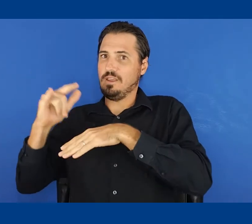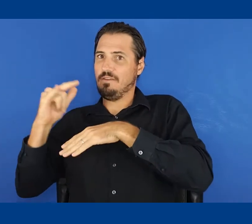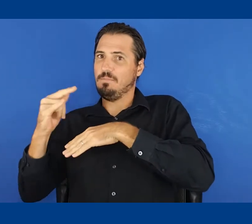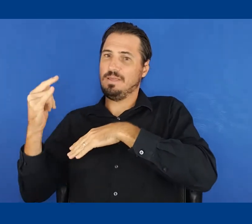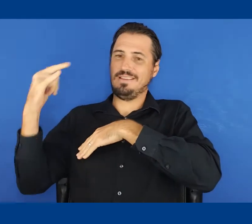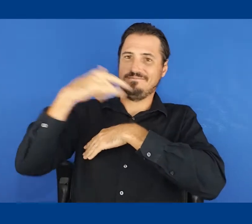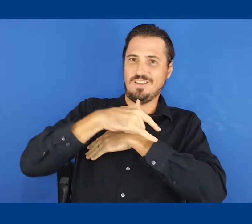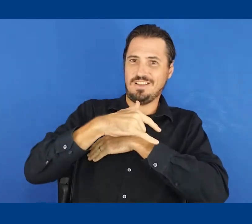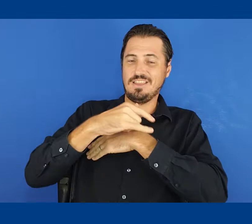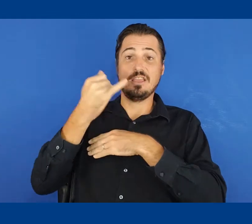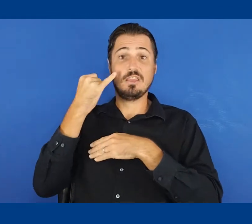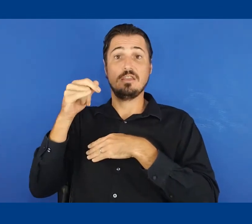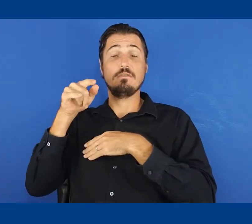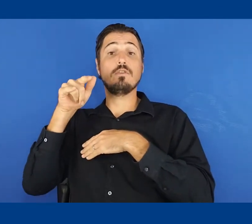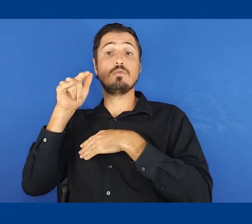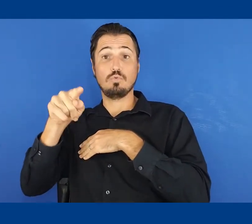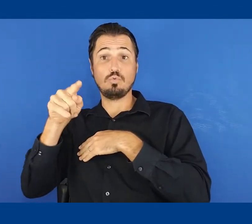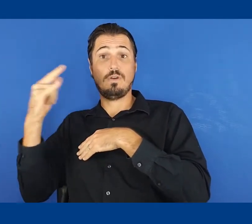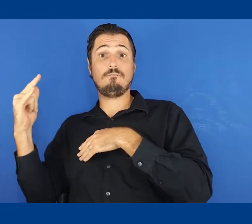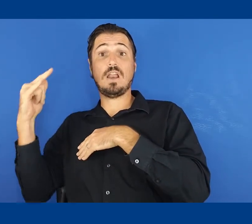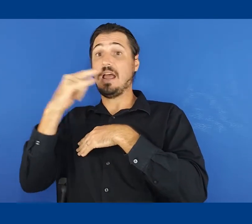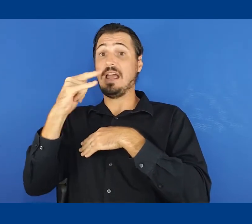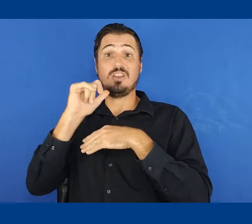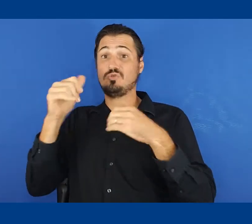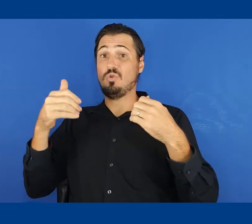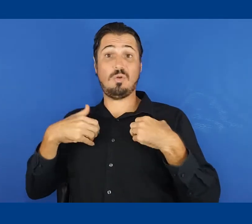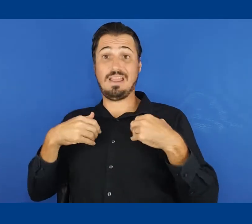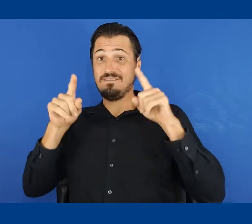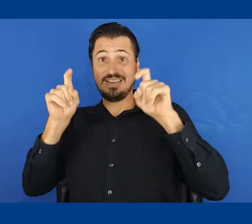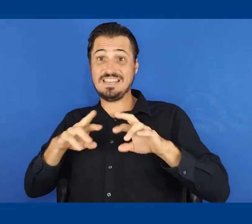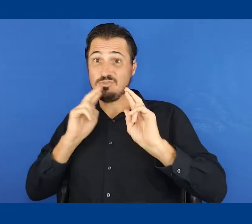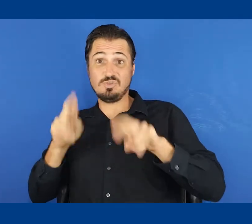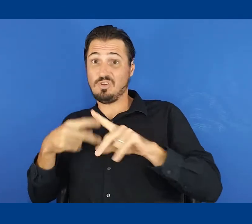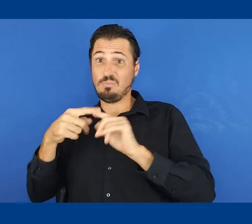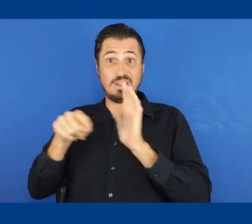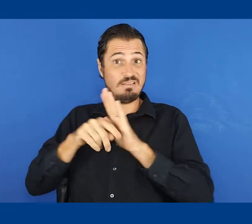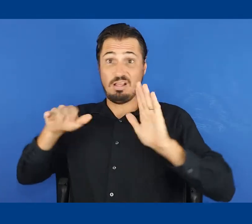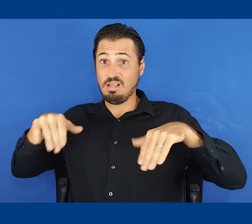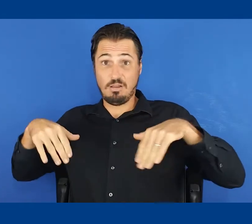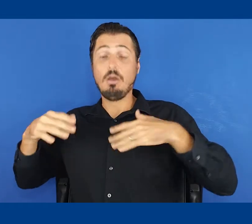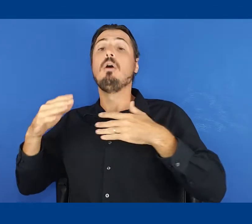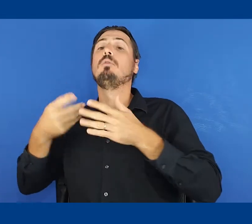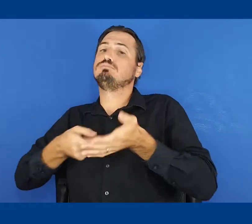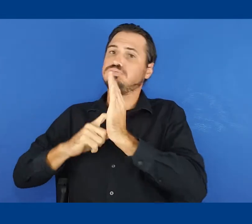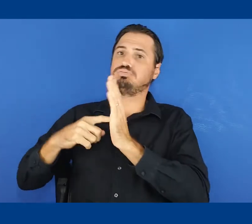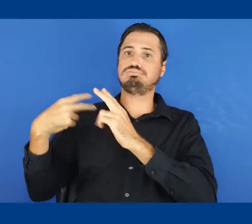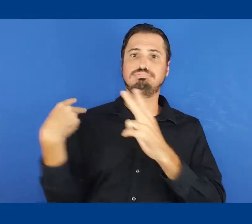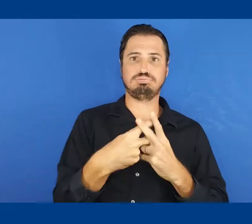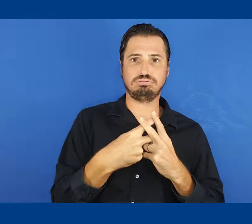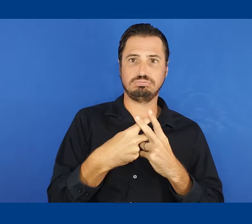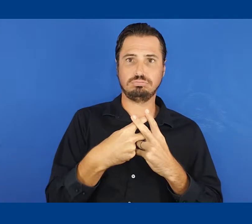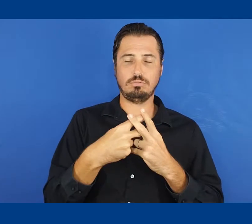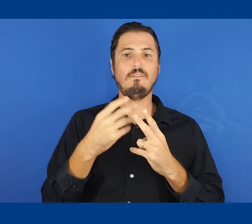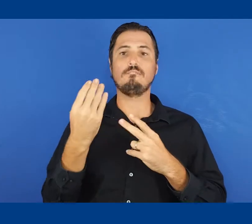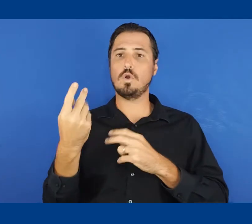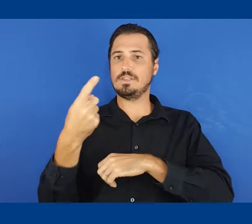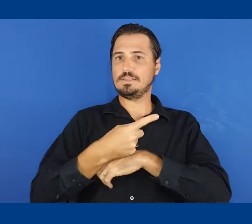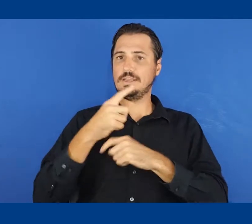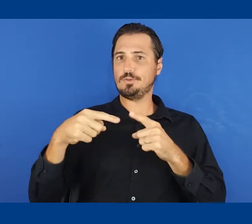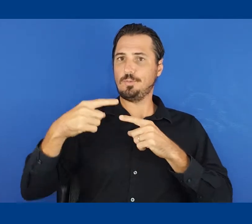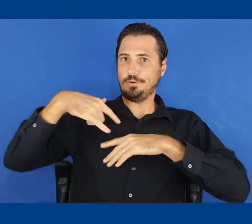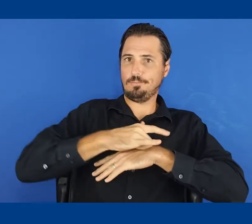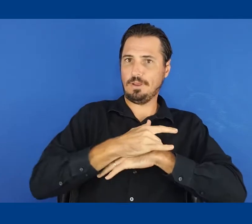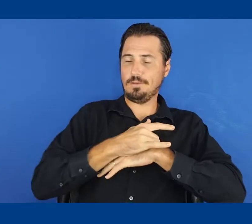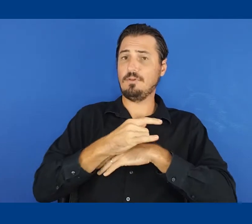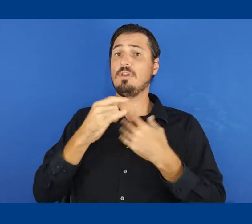flies without a negative test result must enter a full 14-day quarantine on arrival. If implemented correctly, this